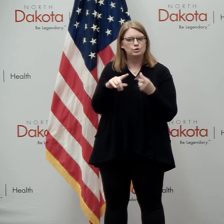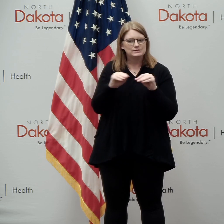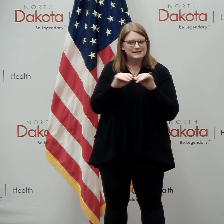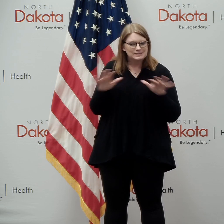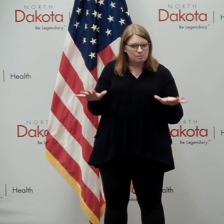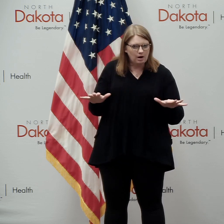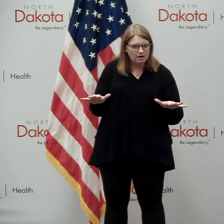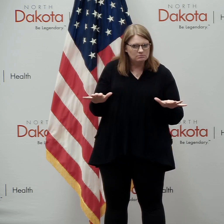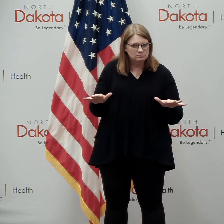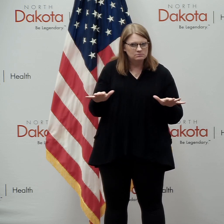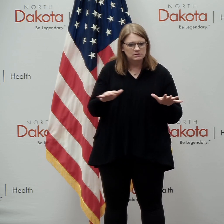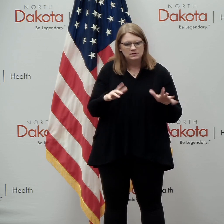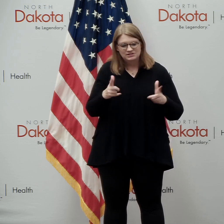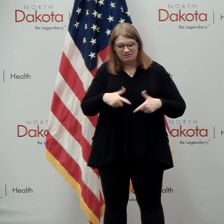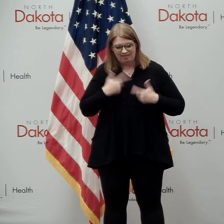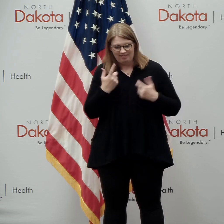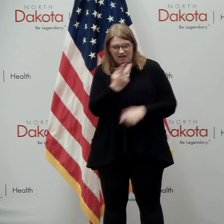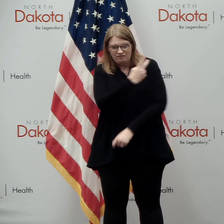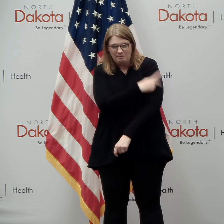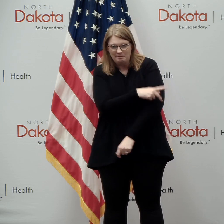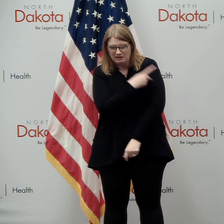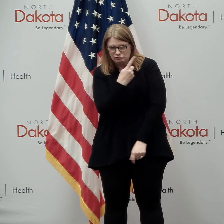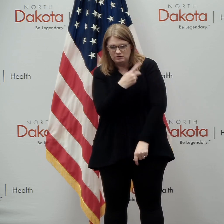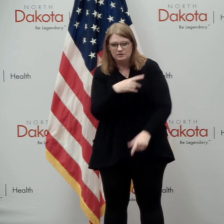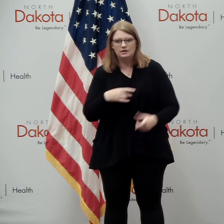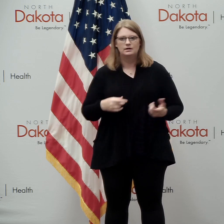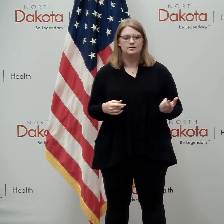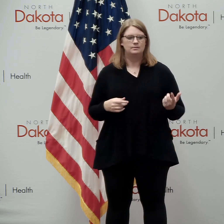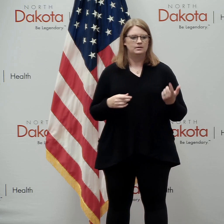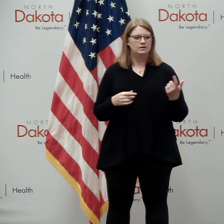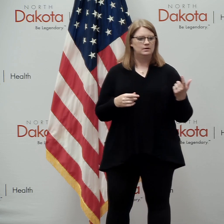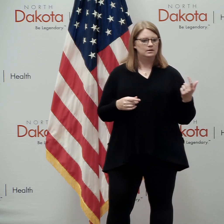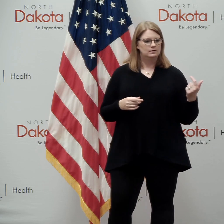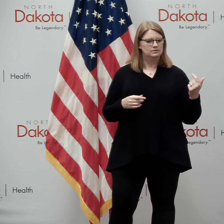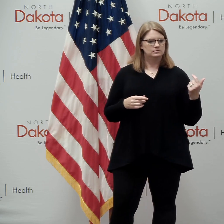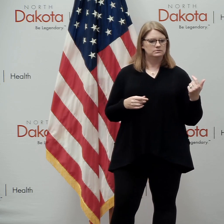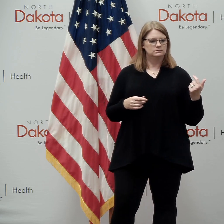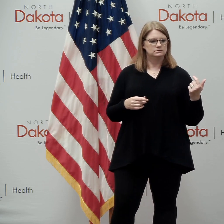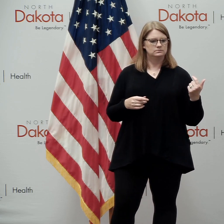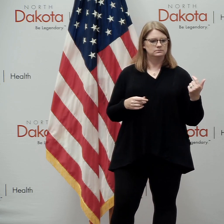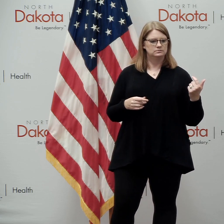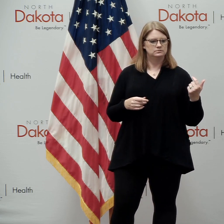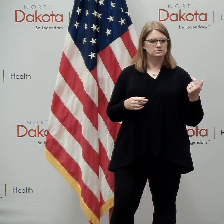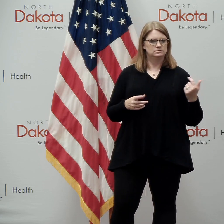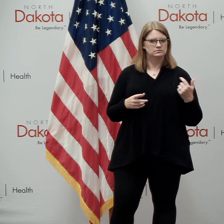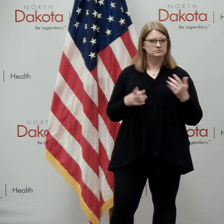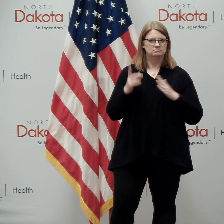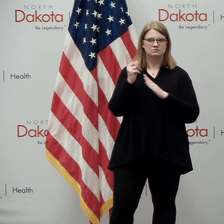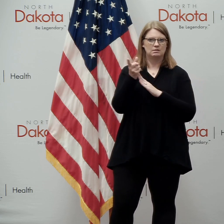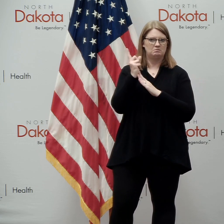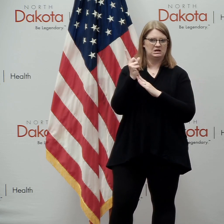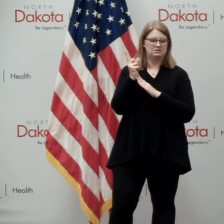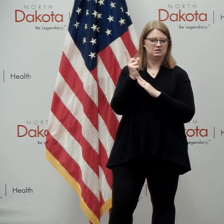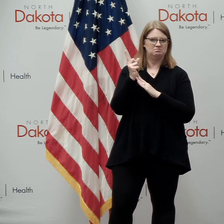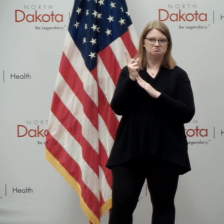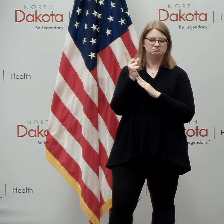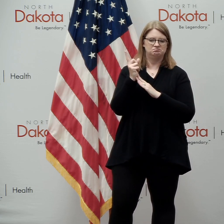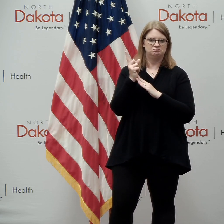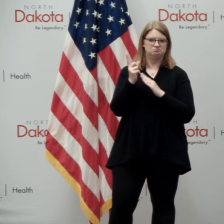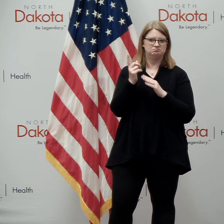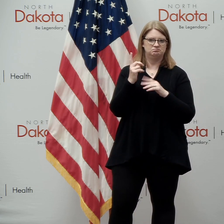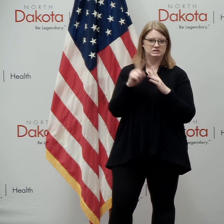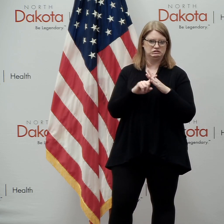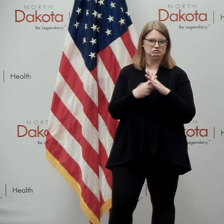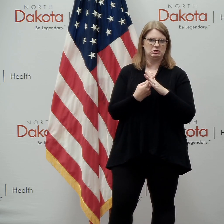and the live patient. So that is in effect immediately, and of course with